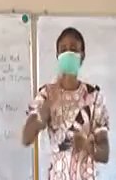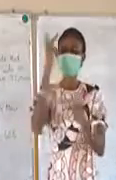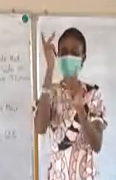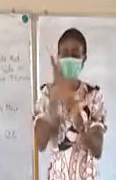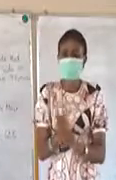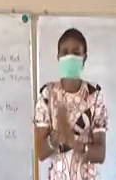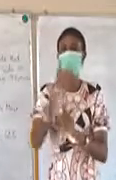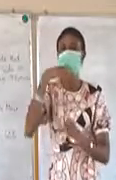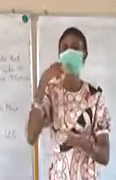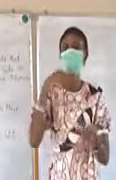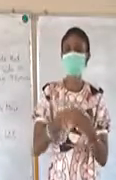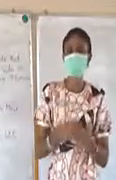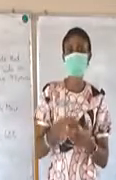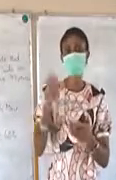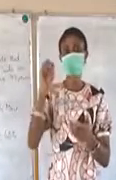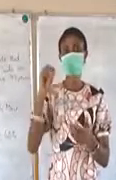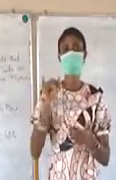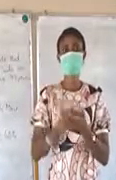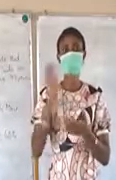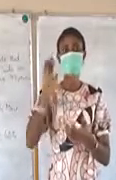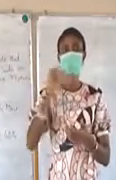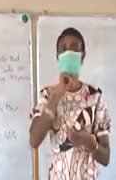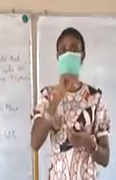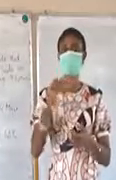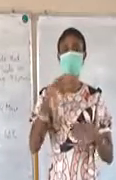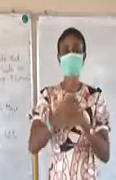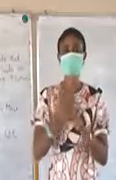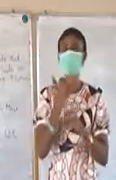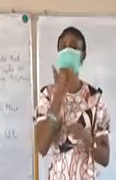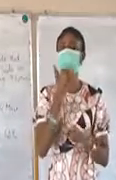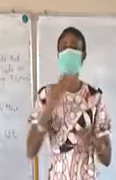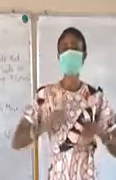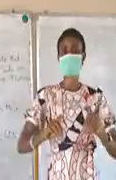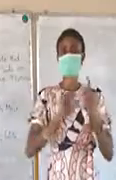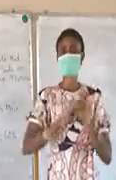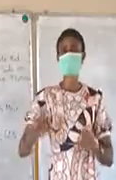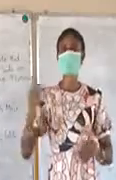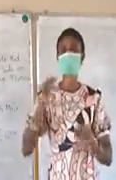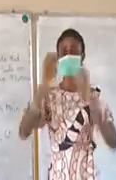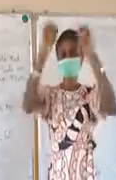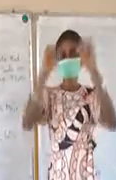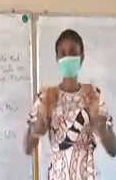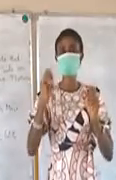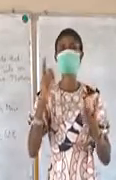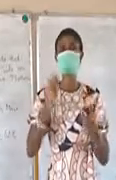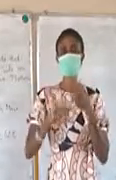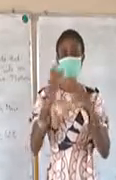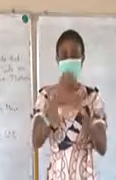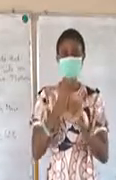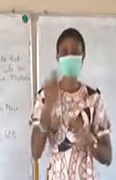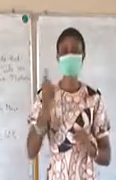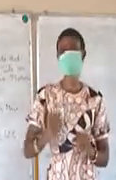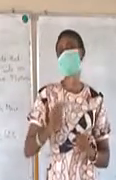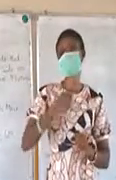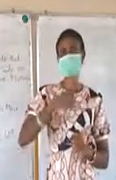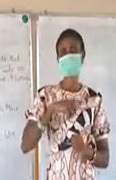that you will not make that mistake during your examination. The position is occupied. To get the mark, the 60th